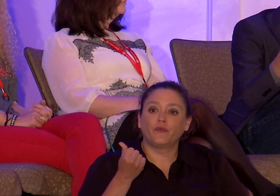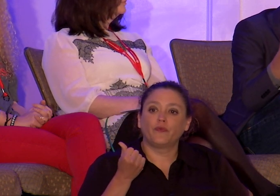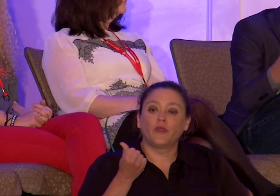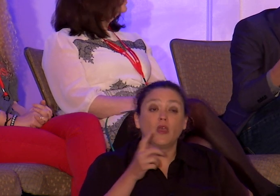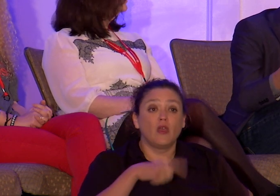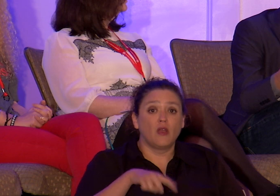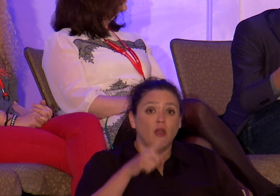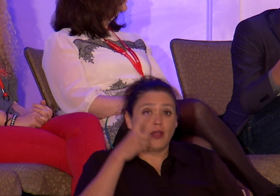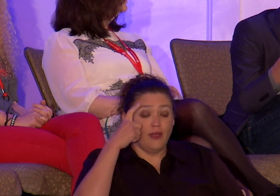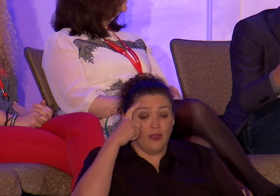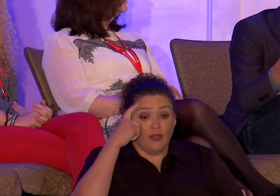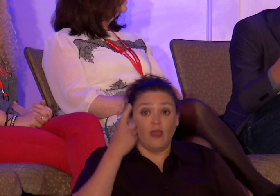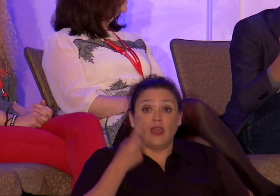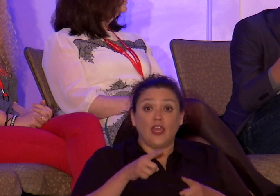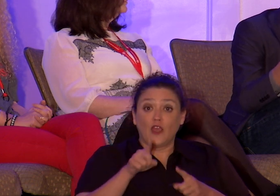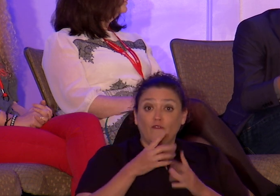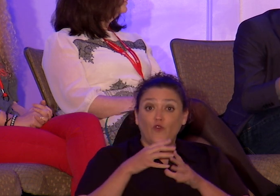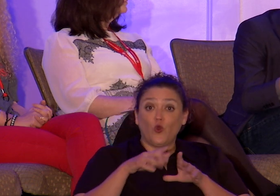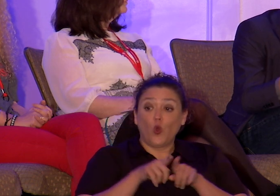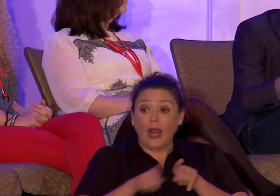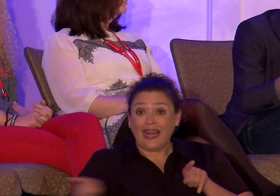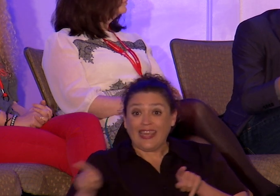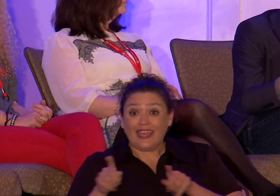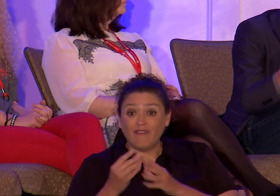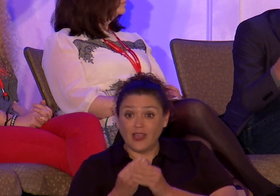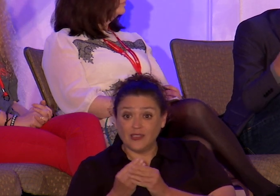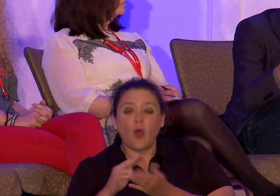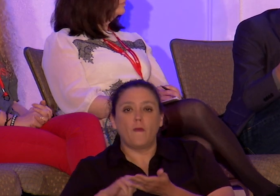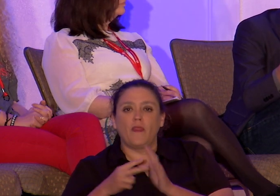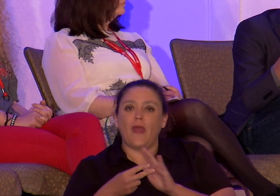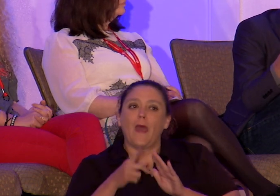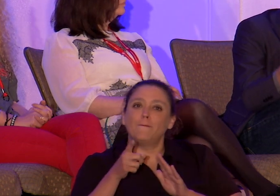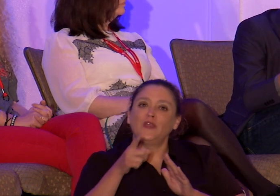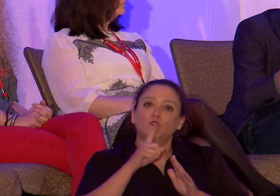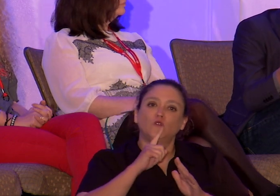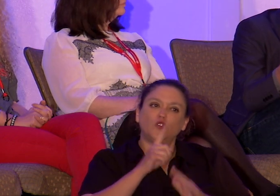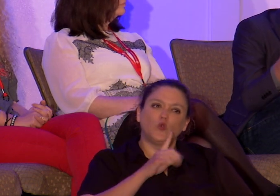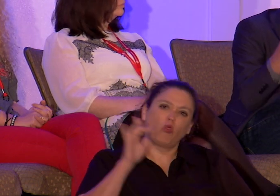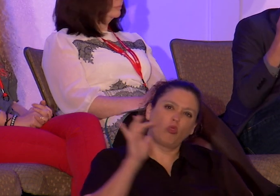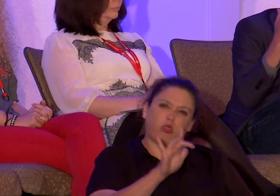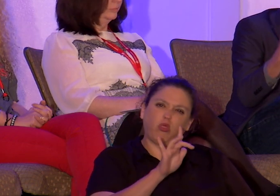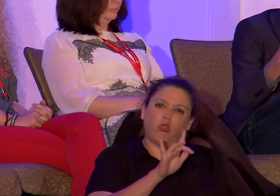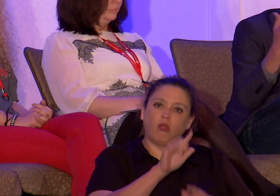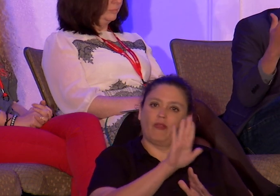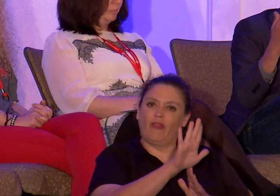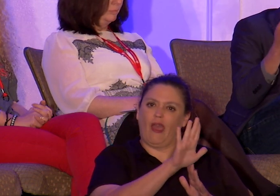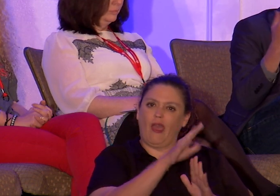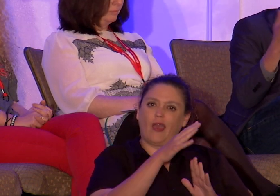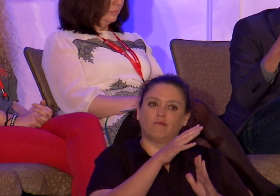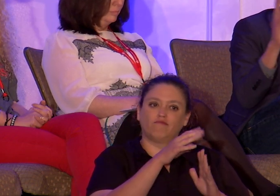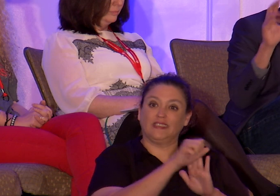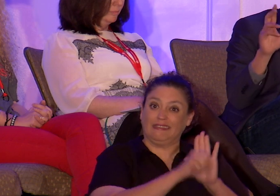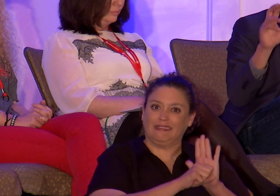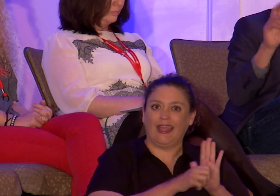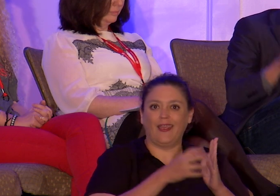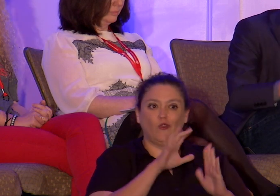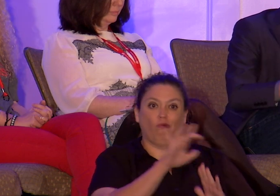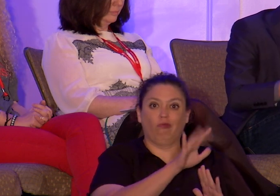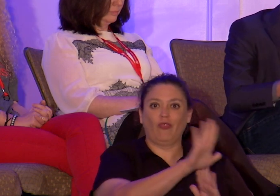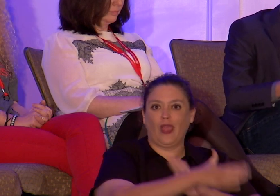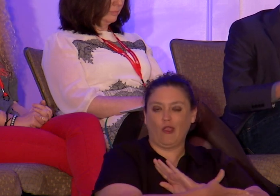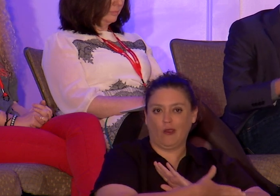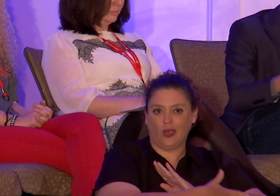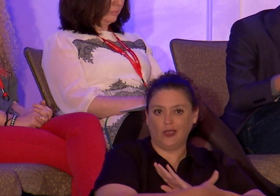think if you leave Islam, you are betraying the state. Because Islam was made by some scholars,